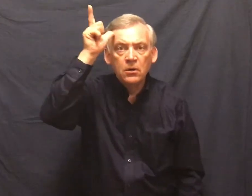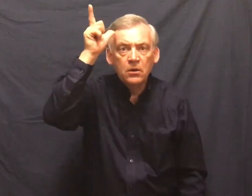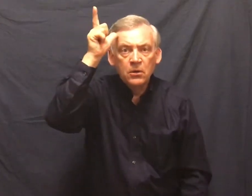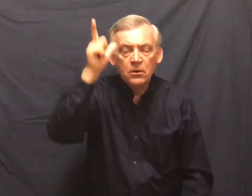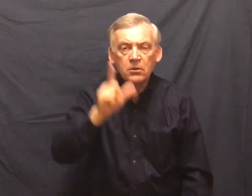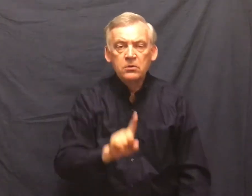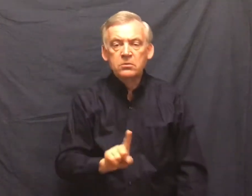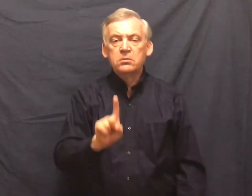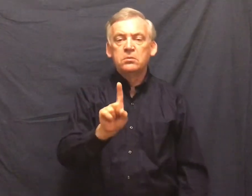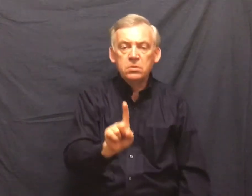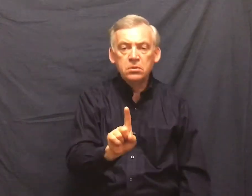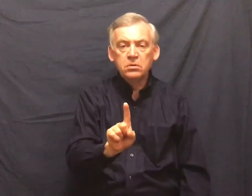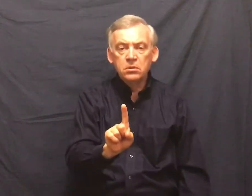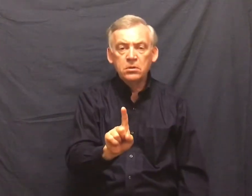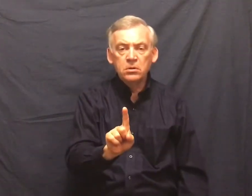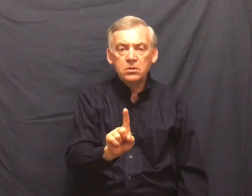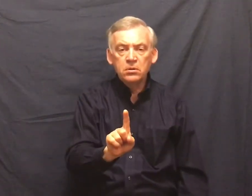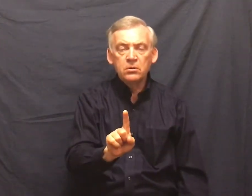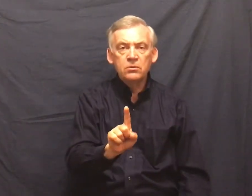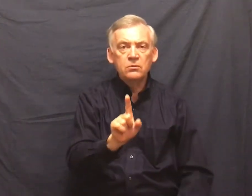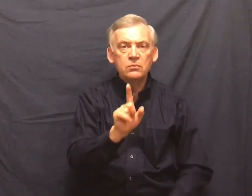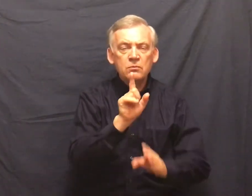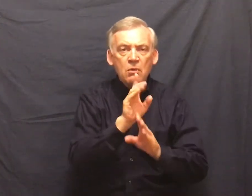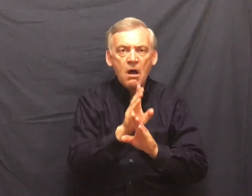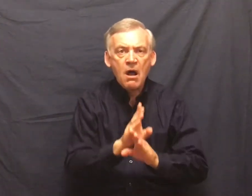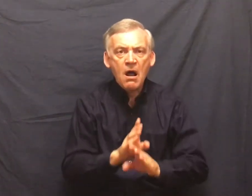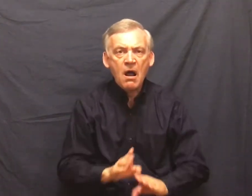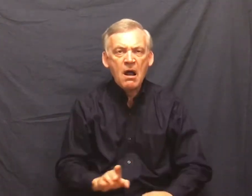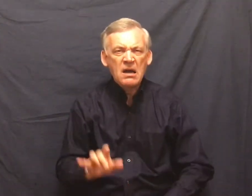And he came as silently as a creeping bear moves.